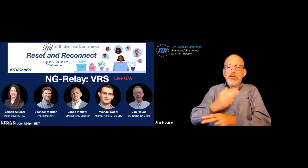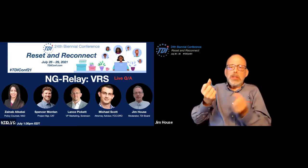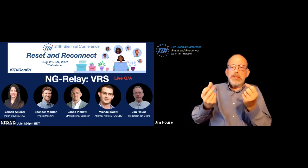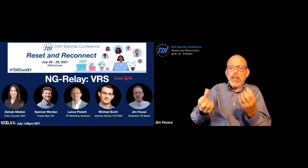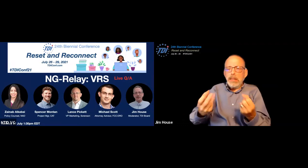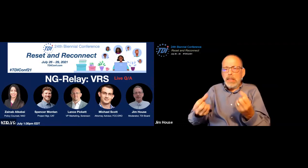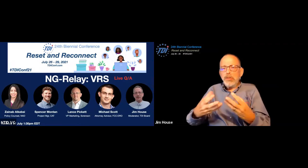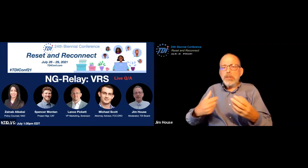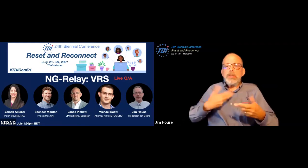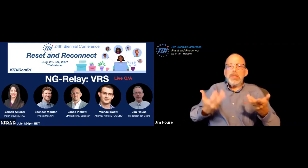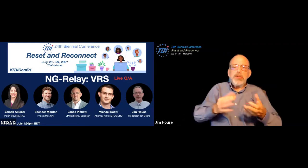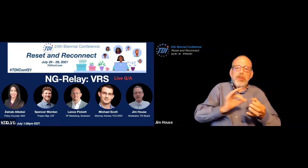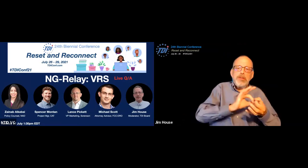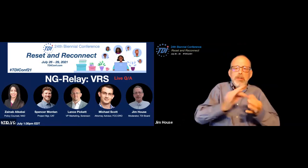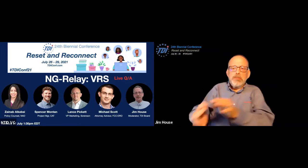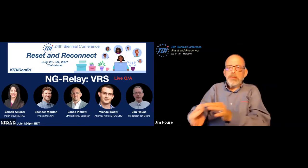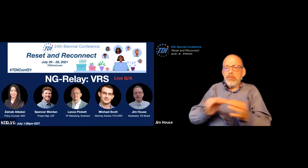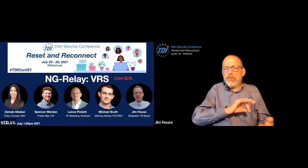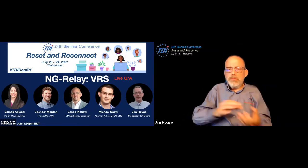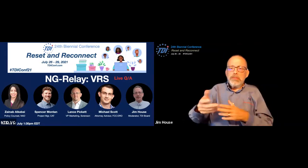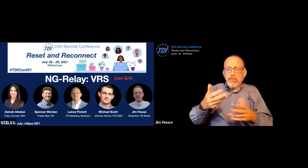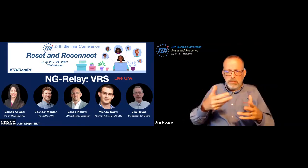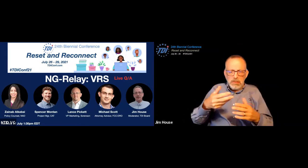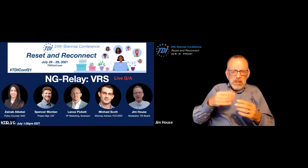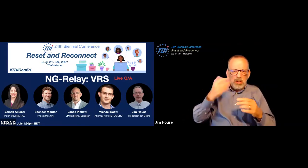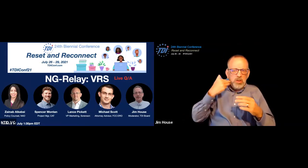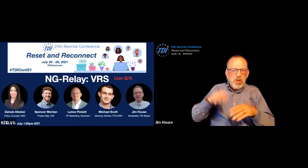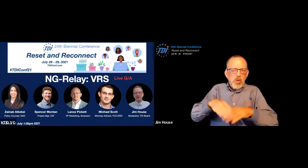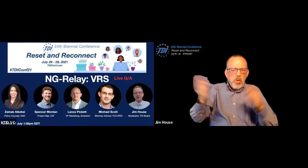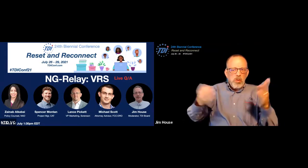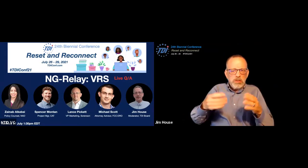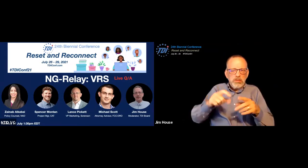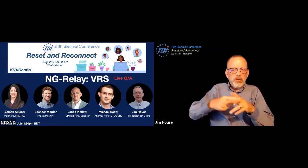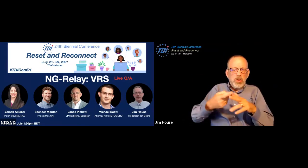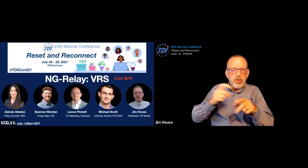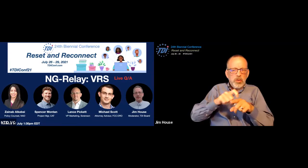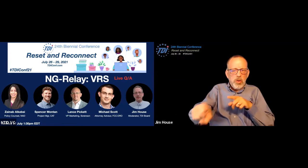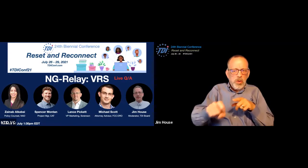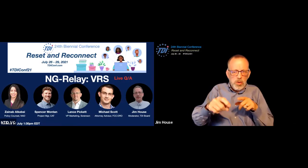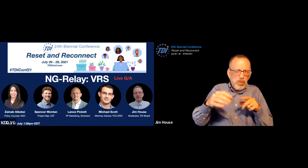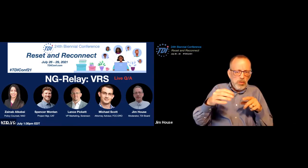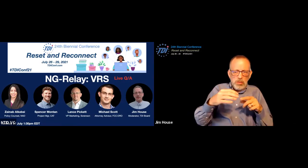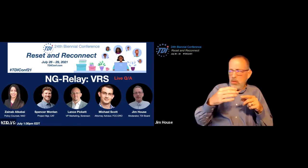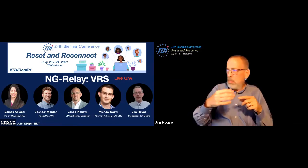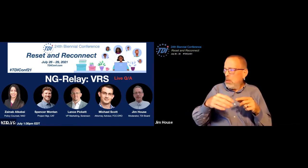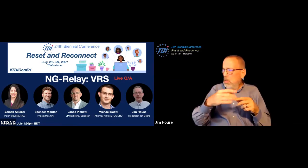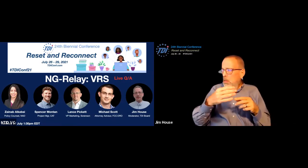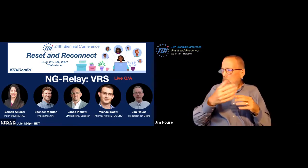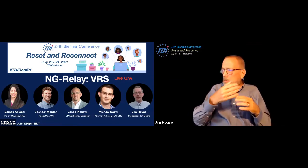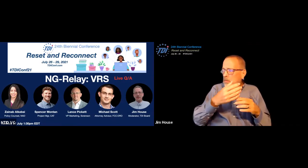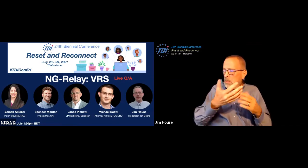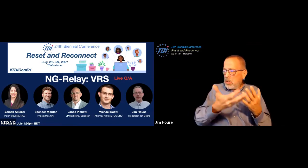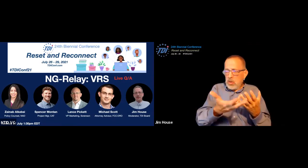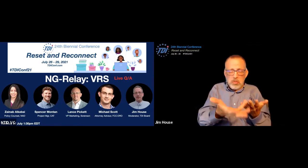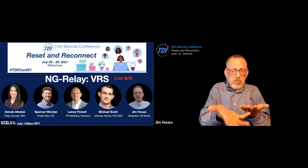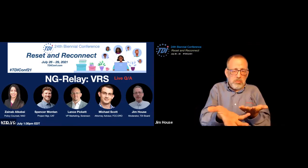how do you get a interpreter to stop saying, this person's used a sign language? So how do we, just start the call